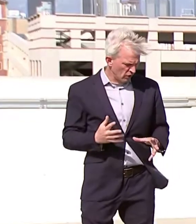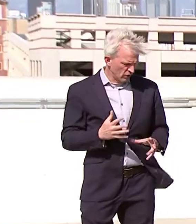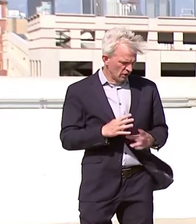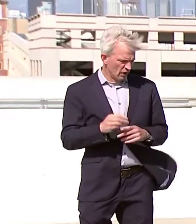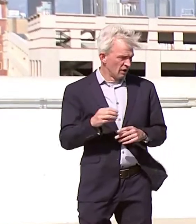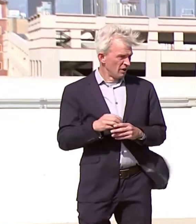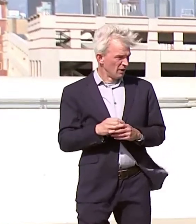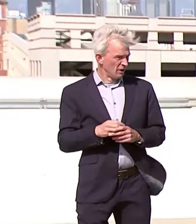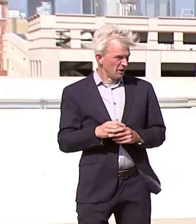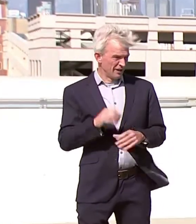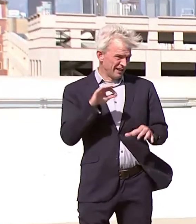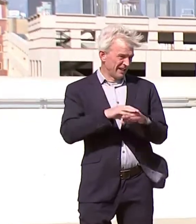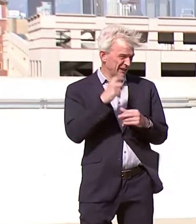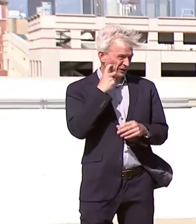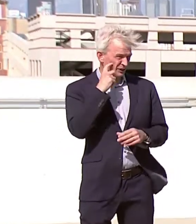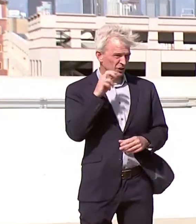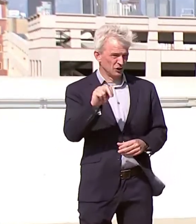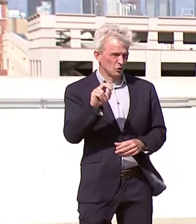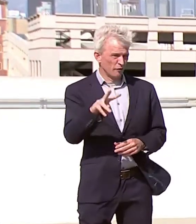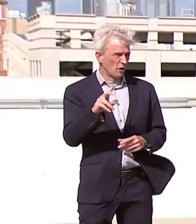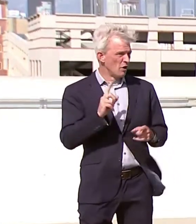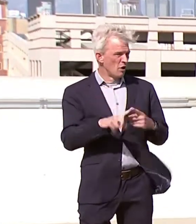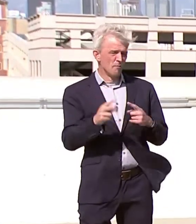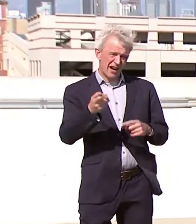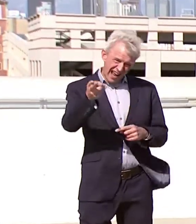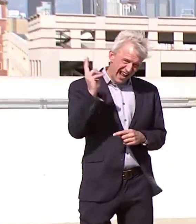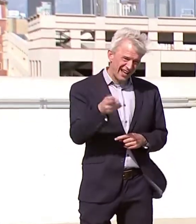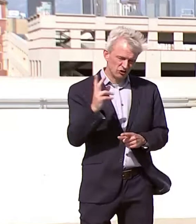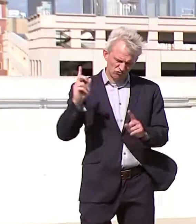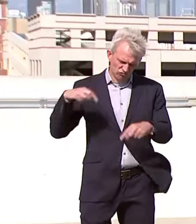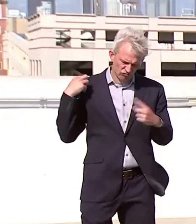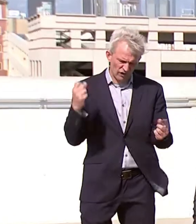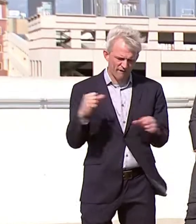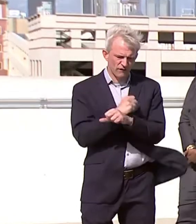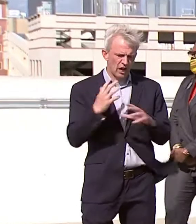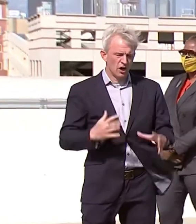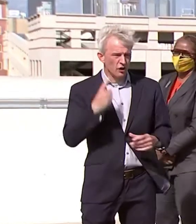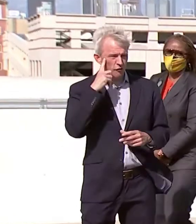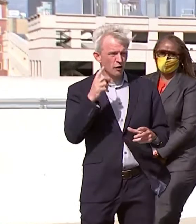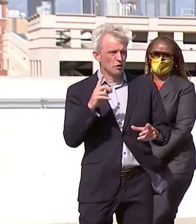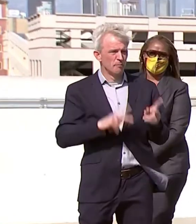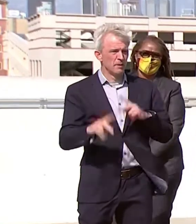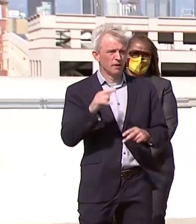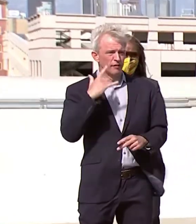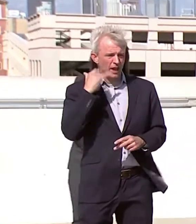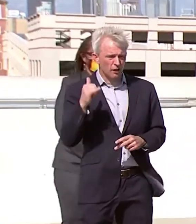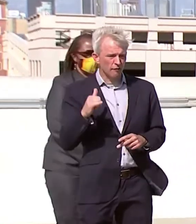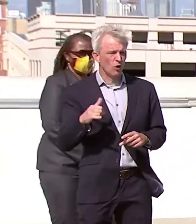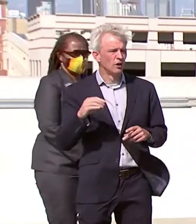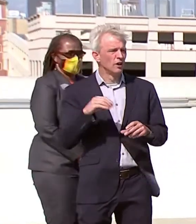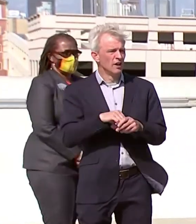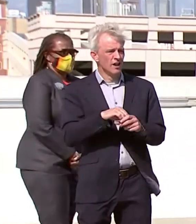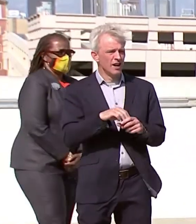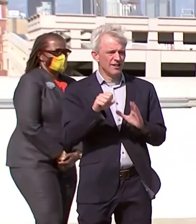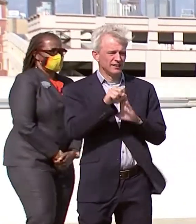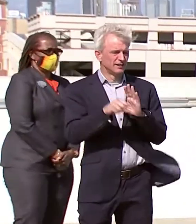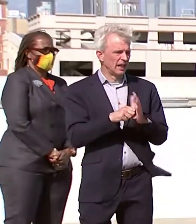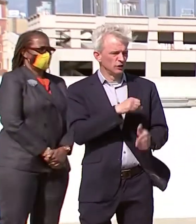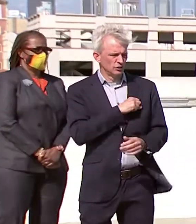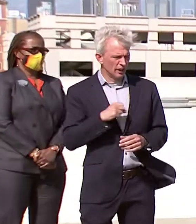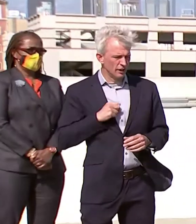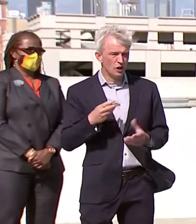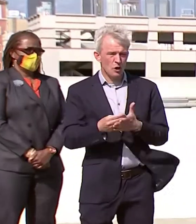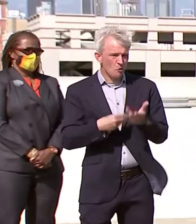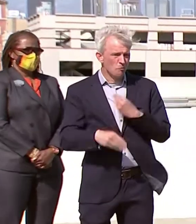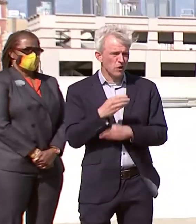elected just this past November, but a deep history as a fighter for the people of California in the Assembly, in the State Senate, as a budget chair. She's